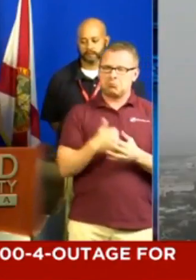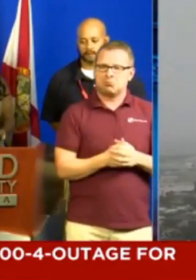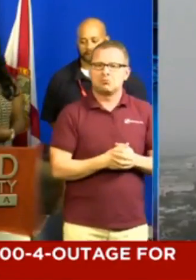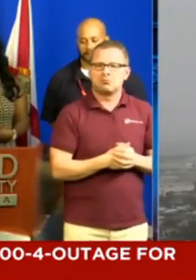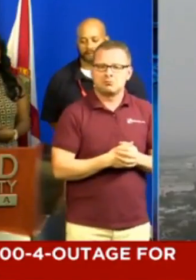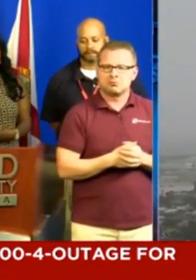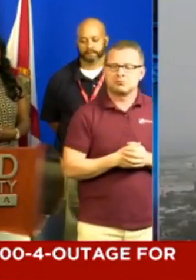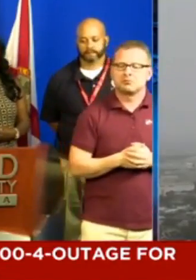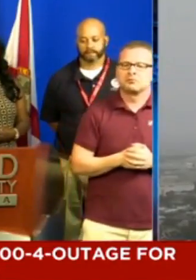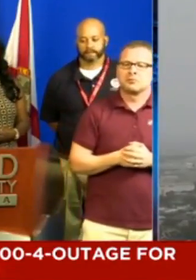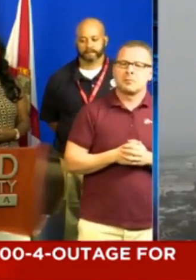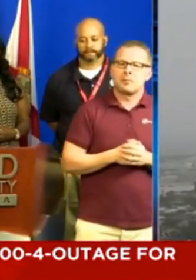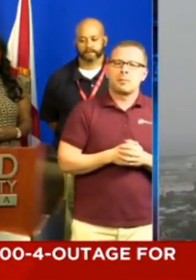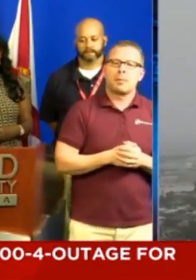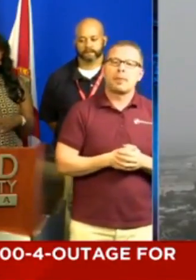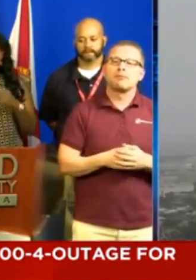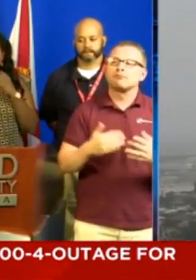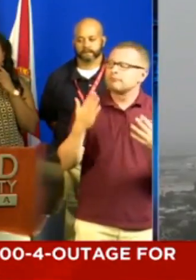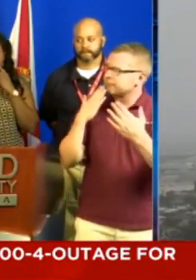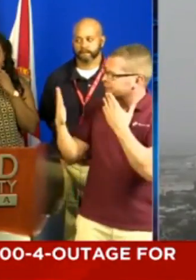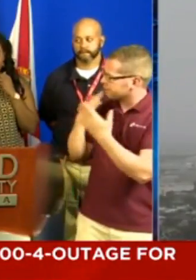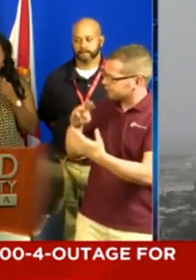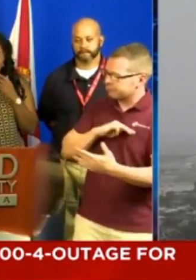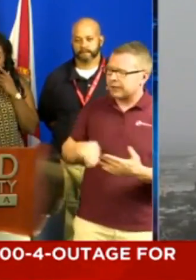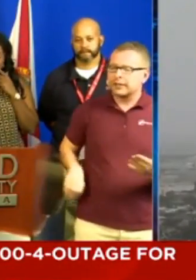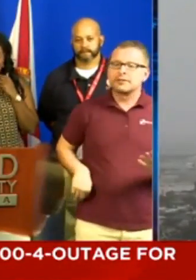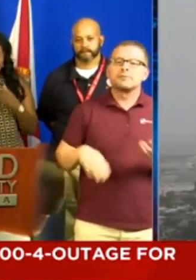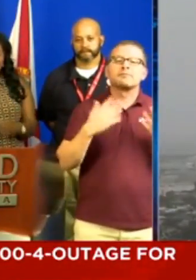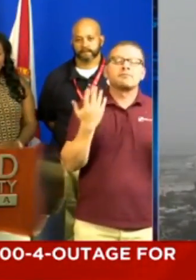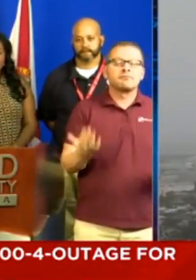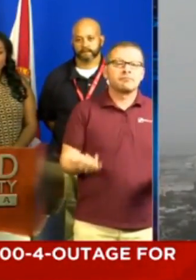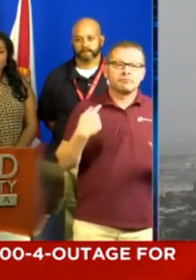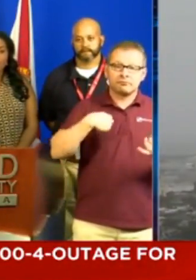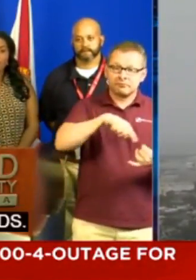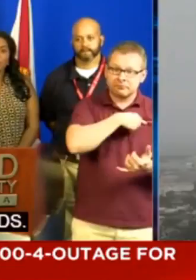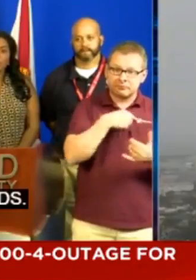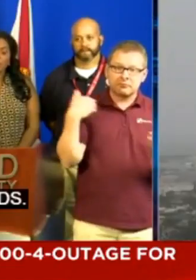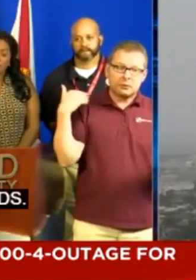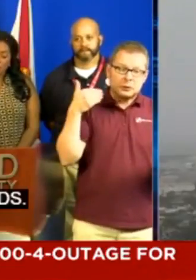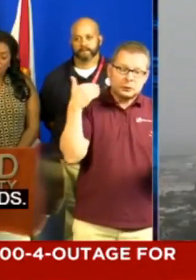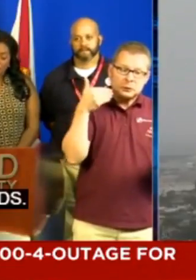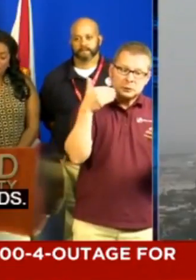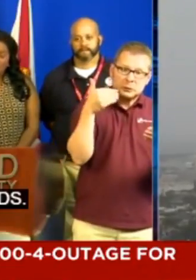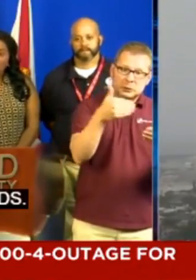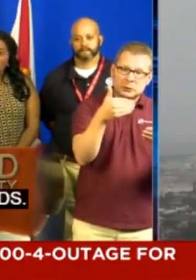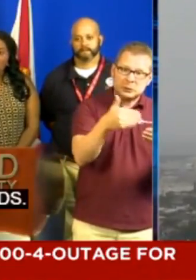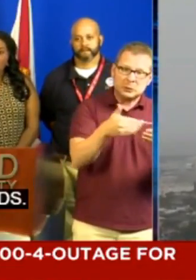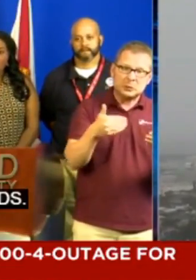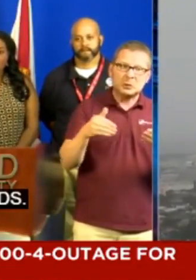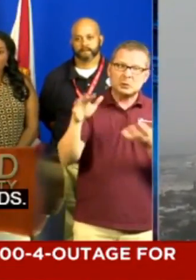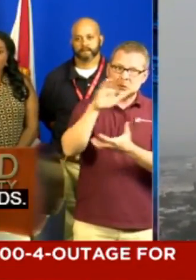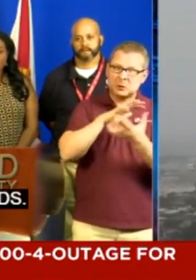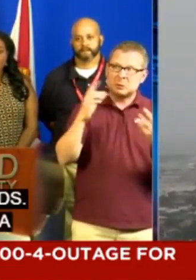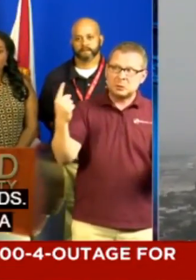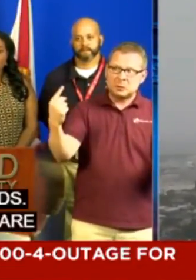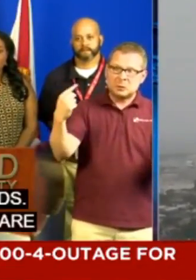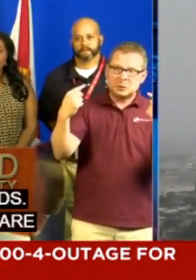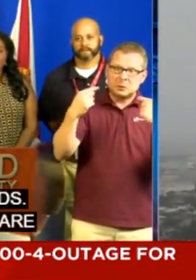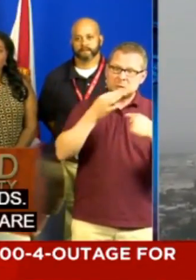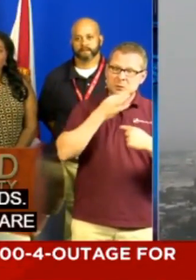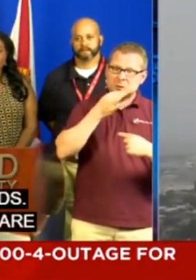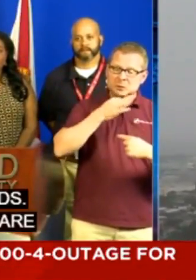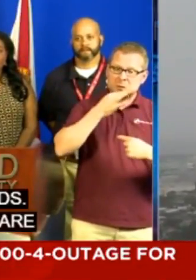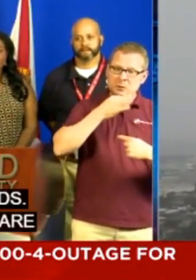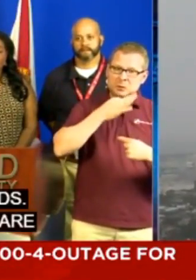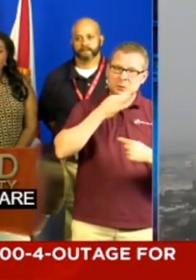Thank you, Mayor. As we are getting closer to the storm, anxieties are raising up. And I